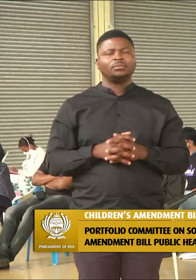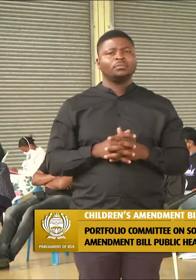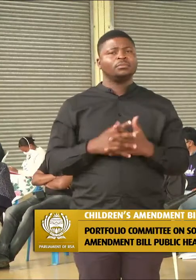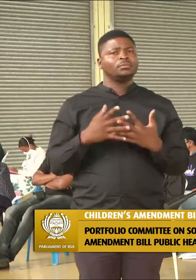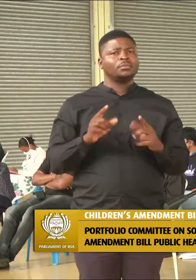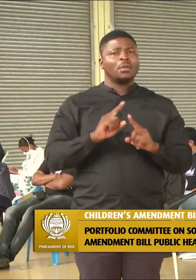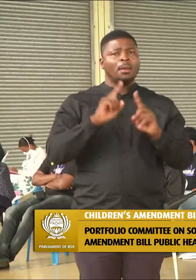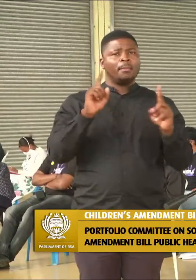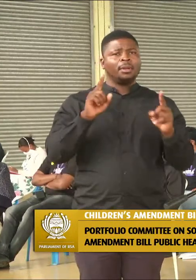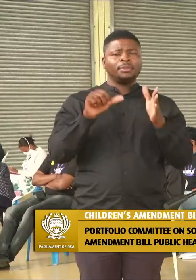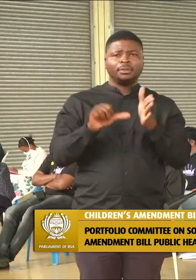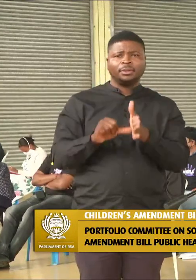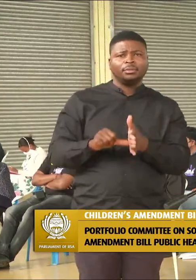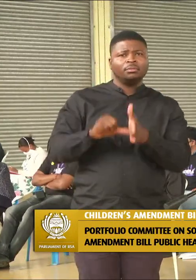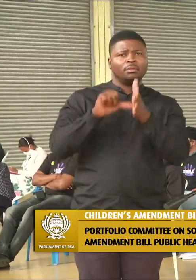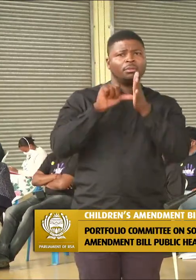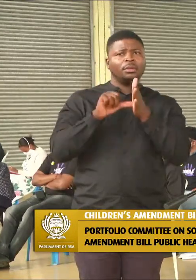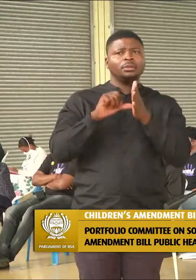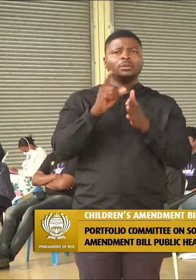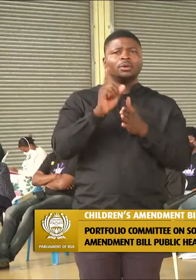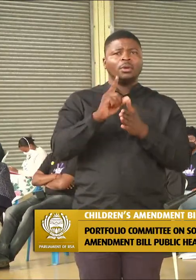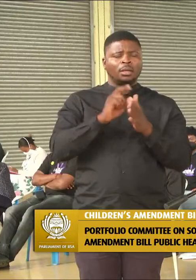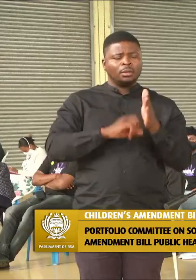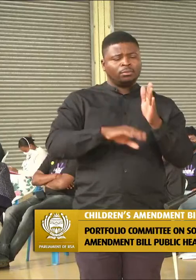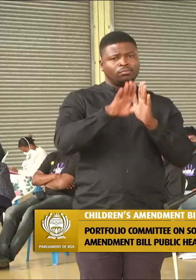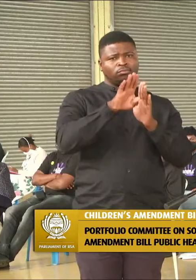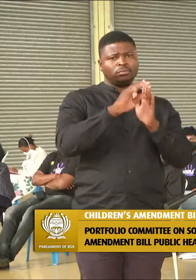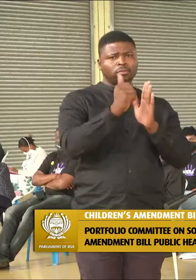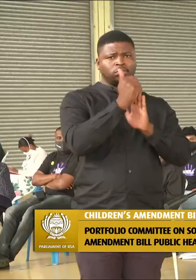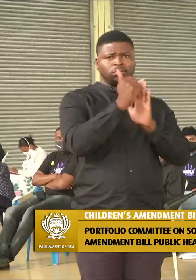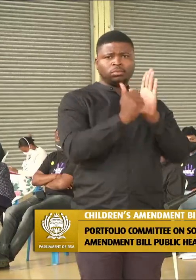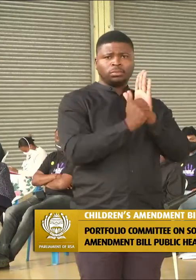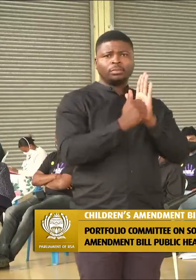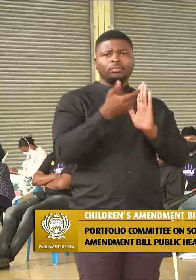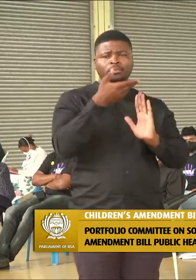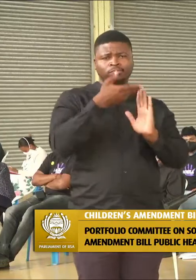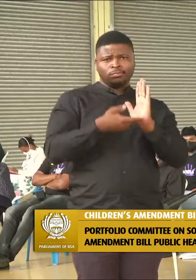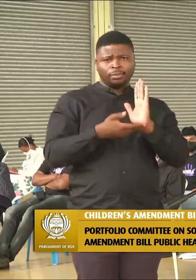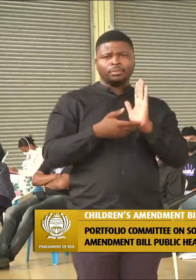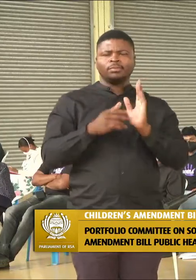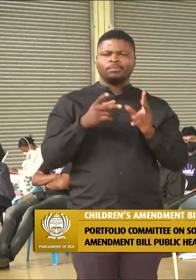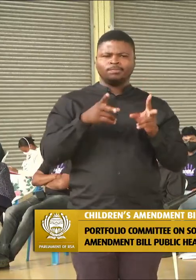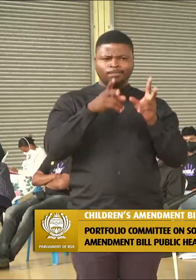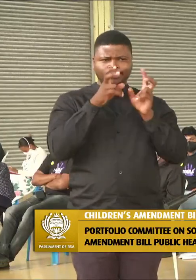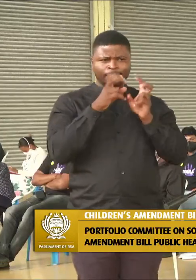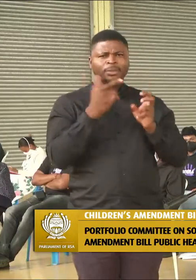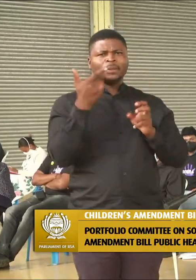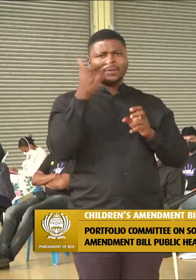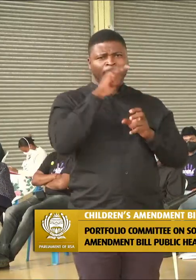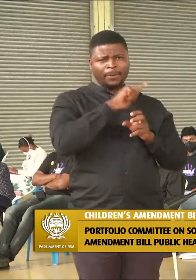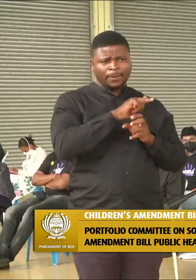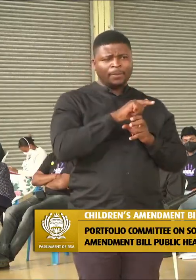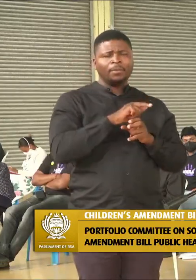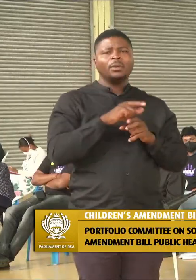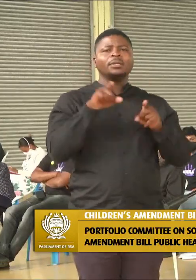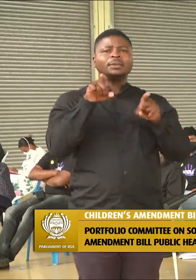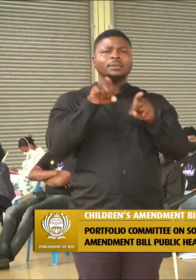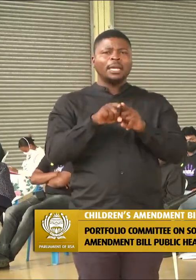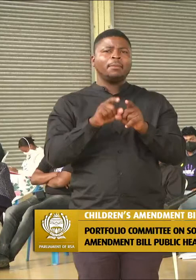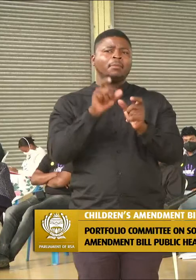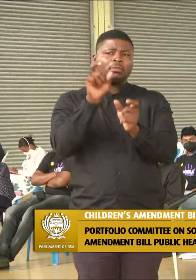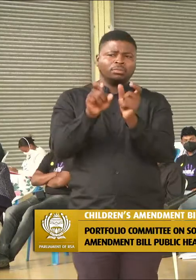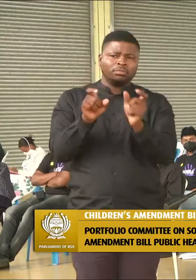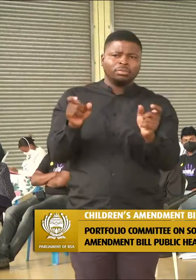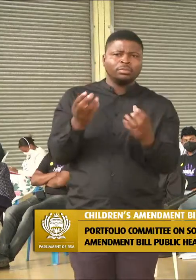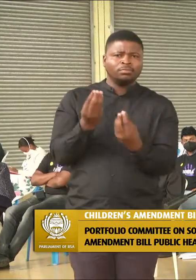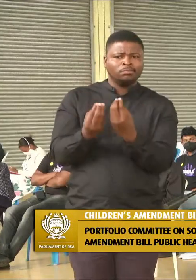Esikubalileke konke esesikuzwile kule Act okuhle kukhona nalokho kokubhekelela ama disability